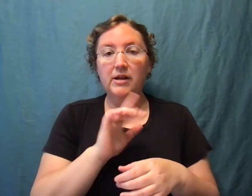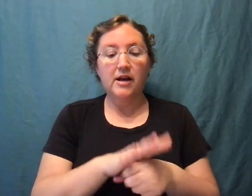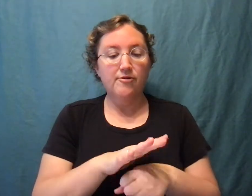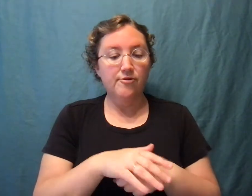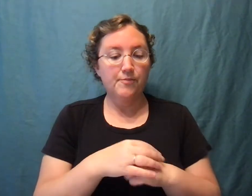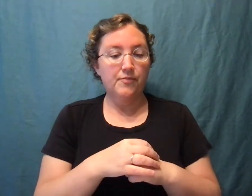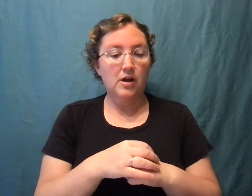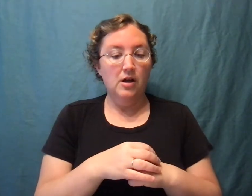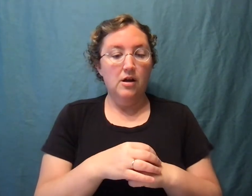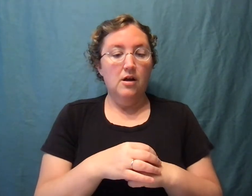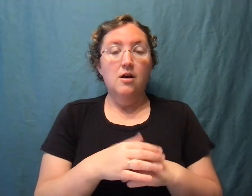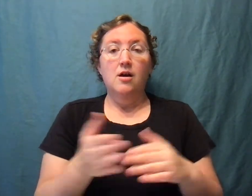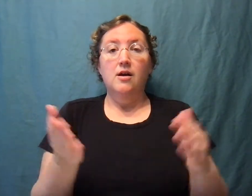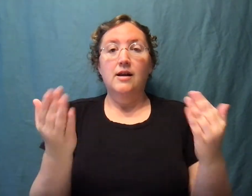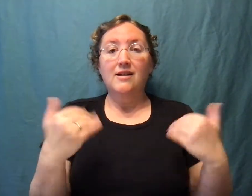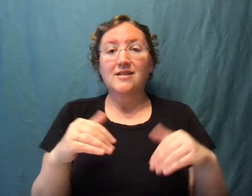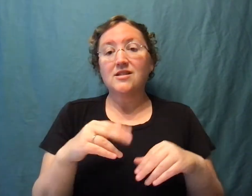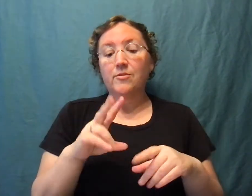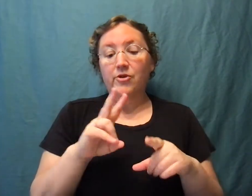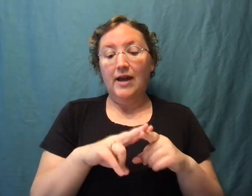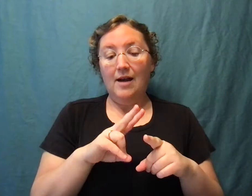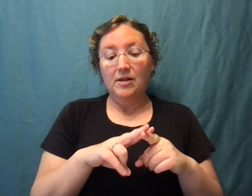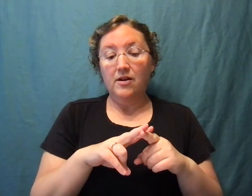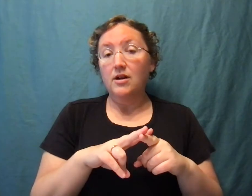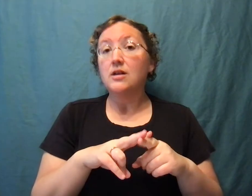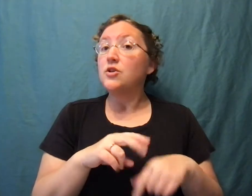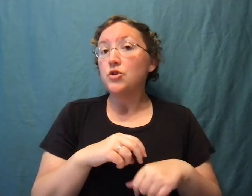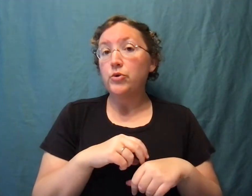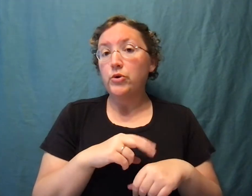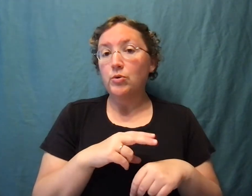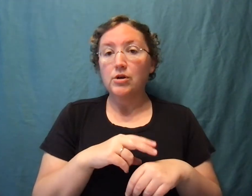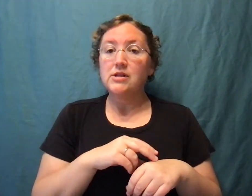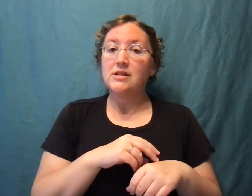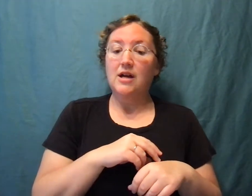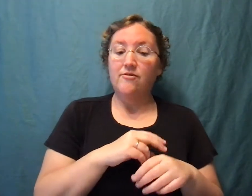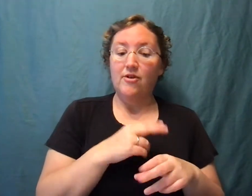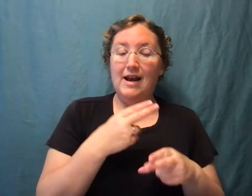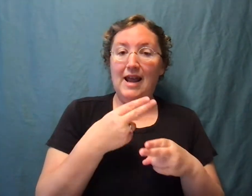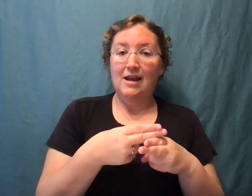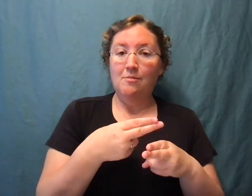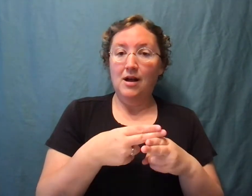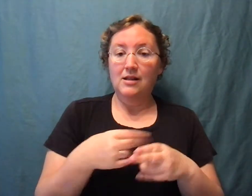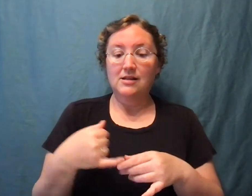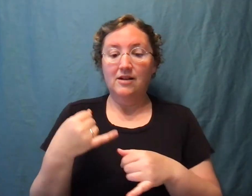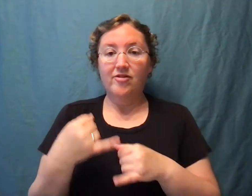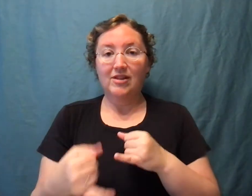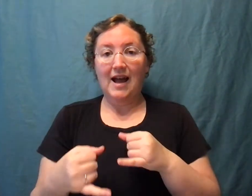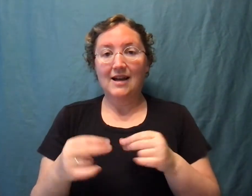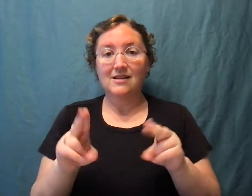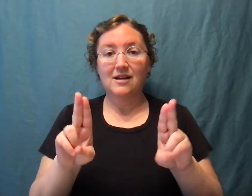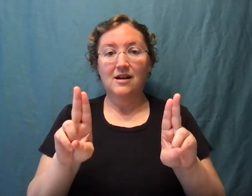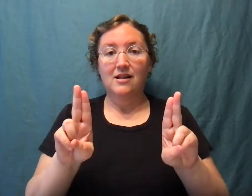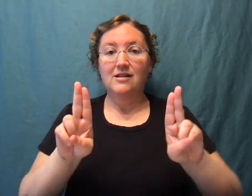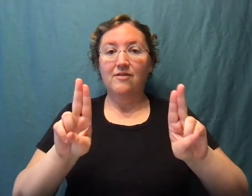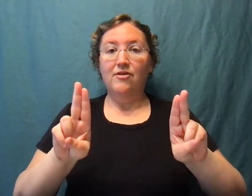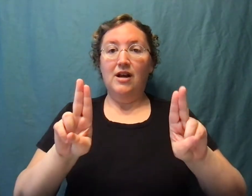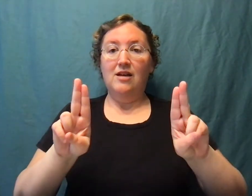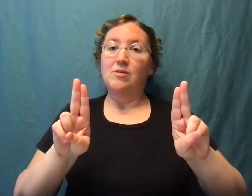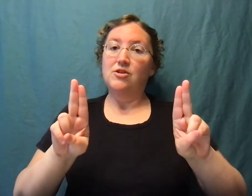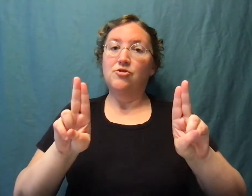enough. Next is some vocabulary, 2 new words, the sign for name and the sign for last. The sign for name is your 2